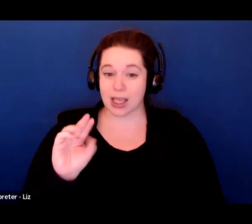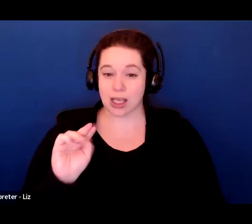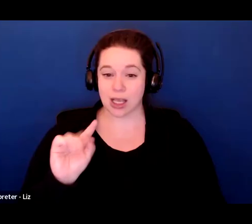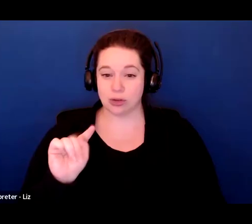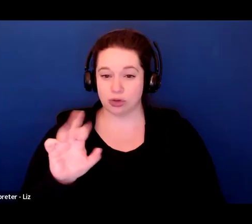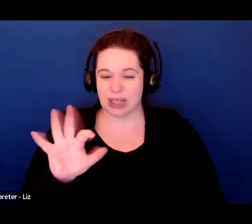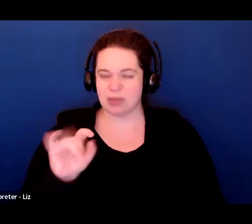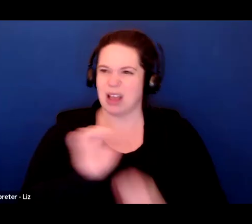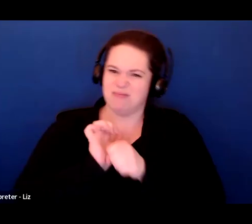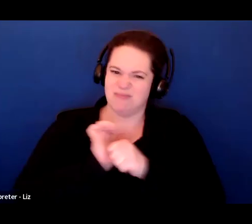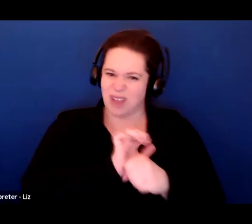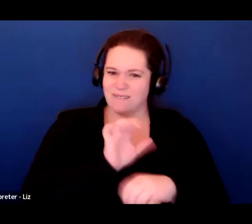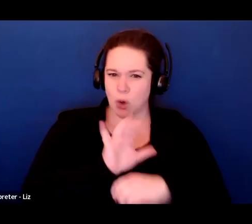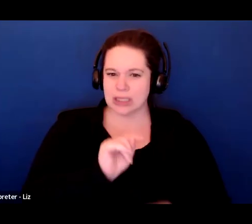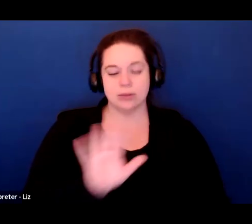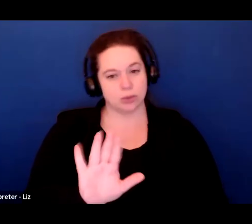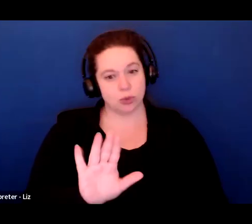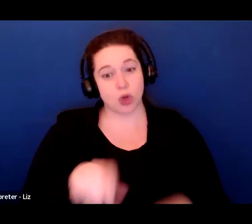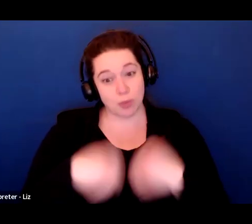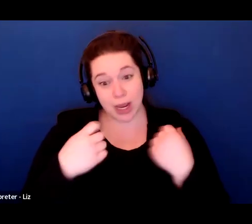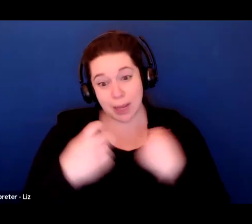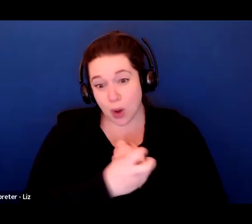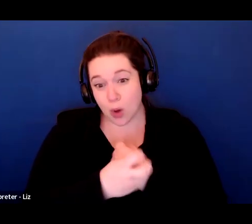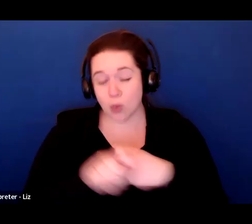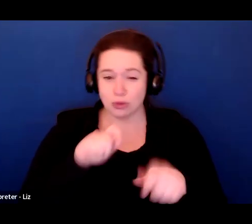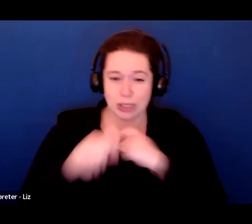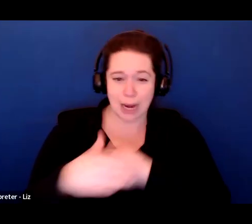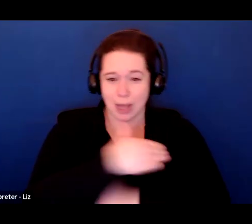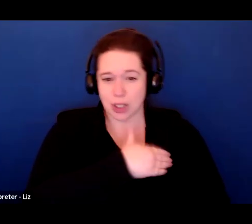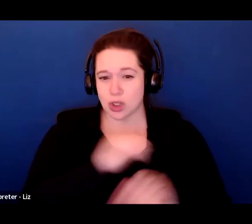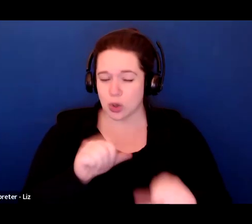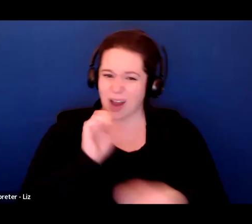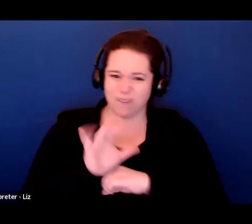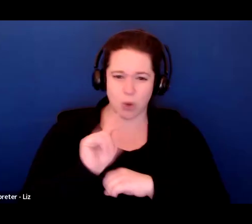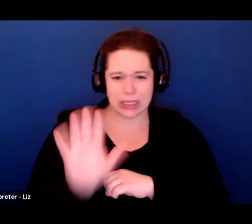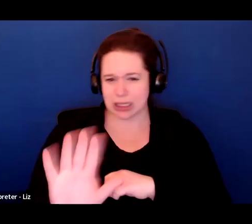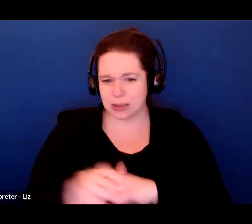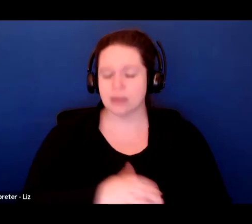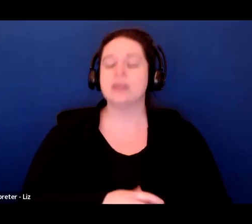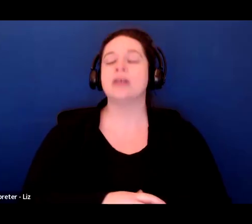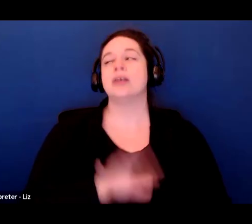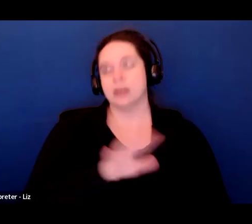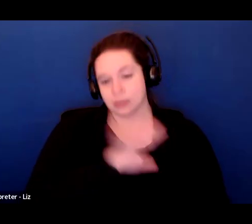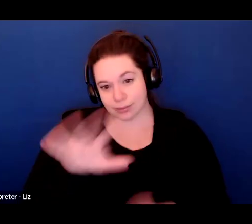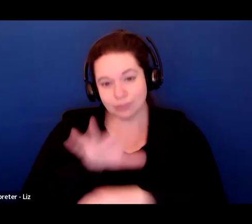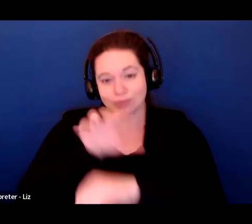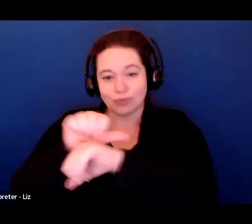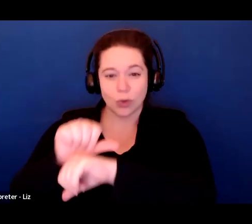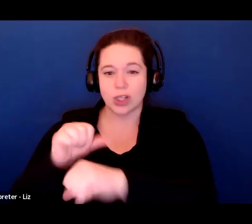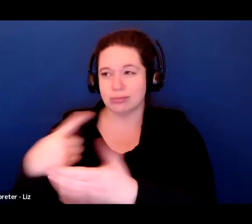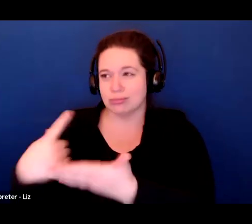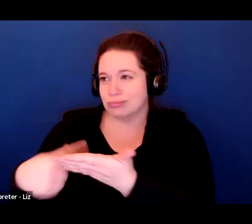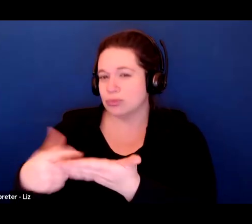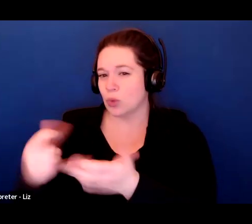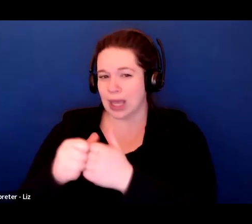be like, oh, I'm going to make this, because, you could break a bone, you could tear a muscle. So you need to talk to somebody about getting those